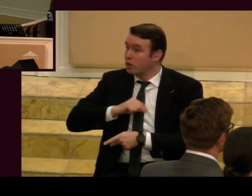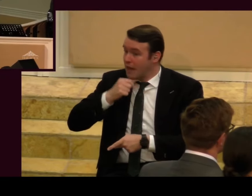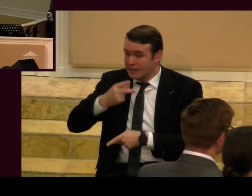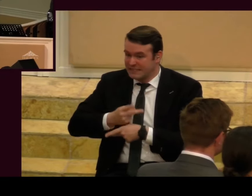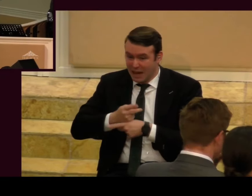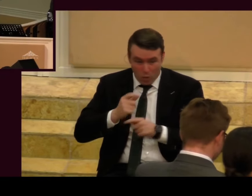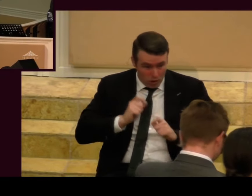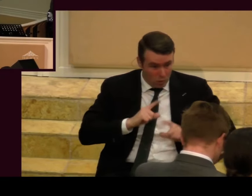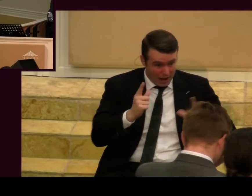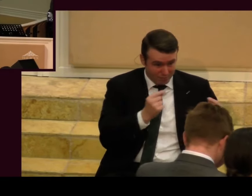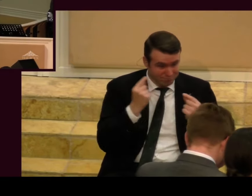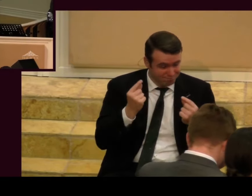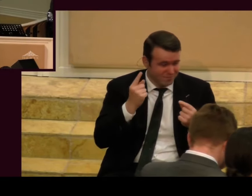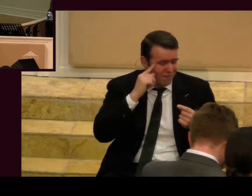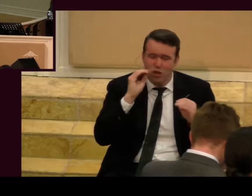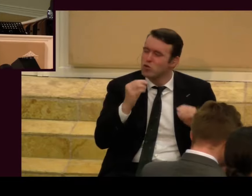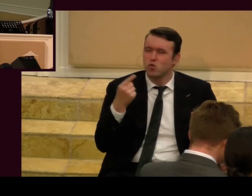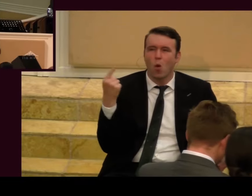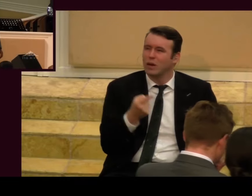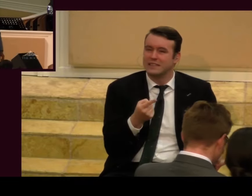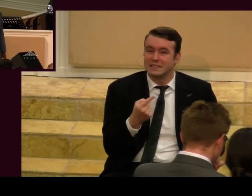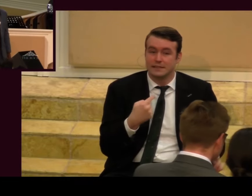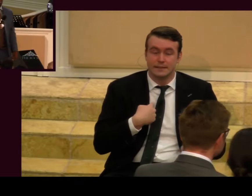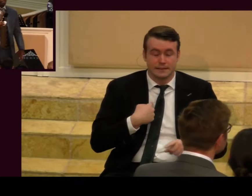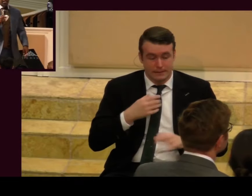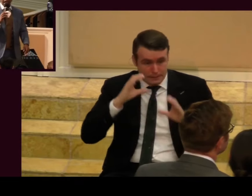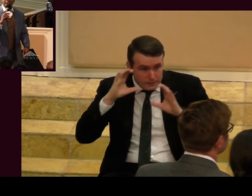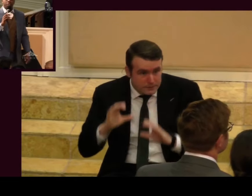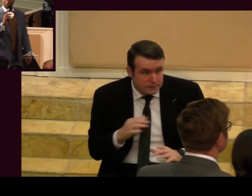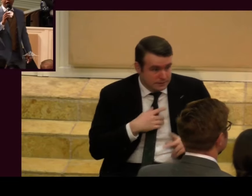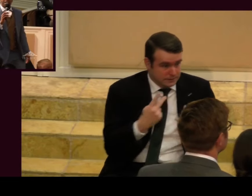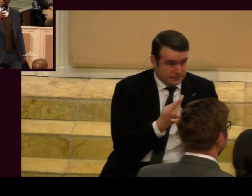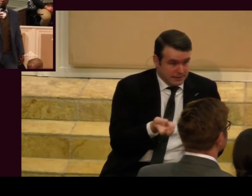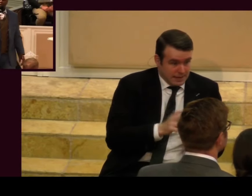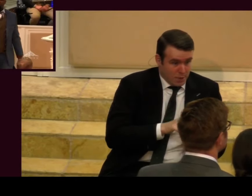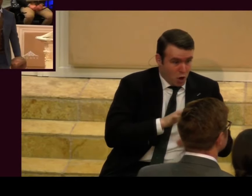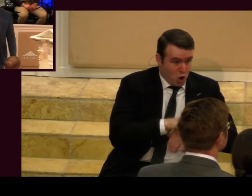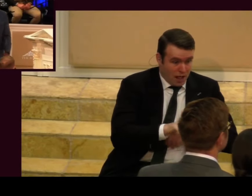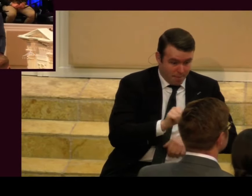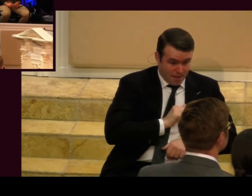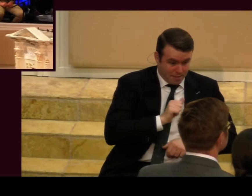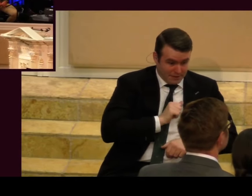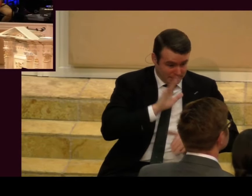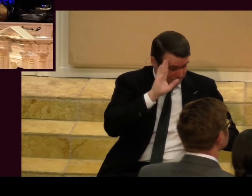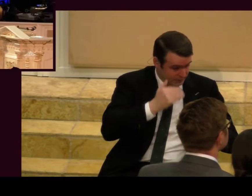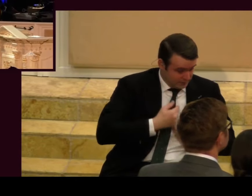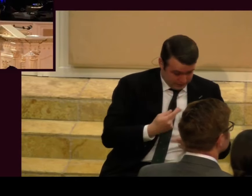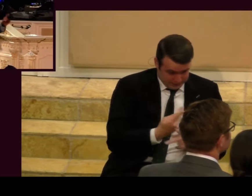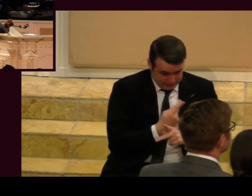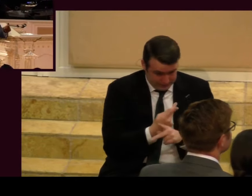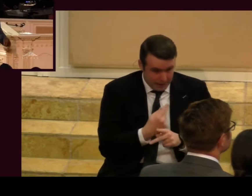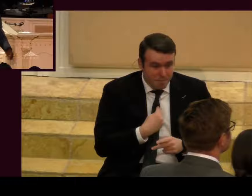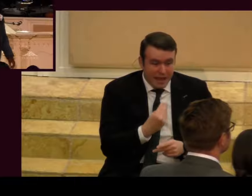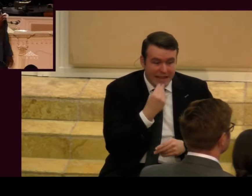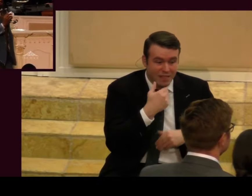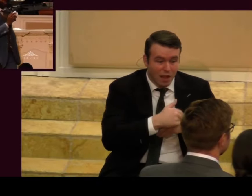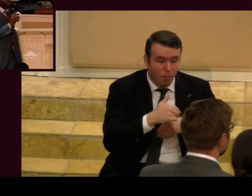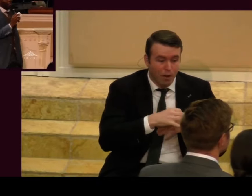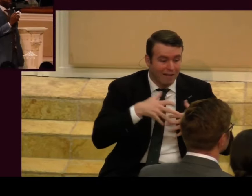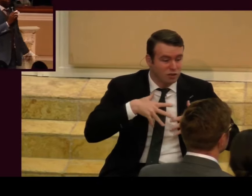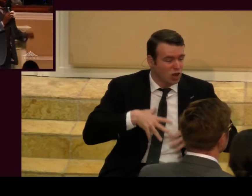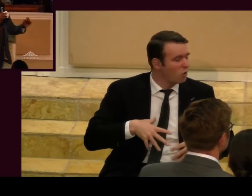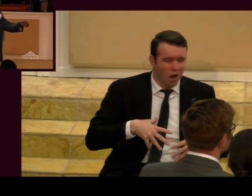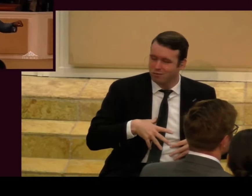vain. He said, it is vain for you to sit up late and to rise up early and to eat the bread of